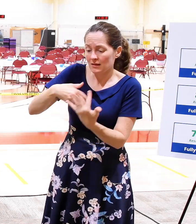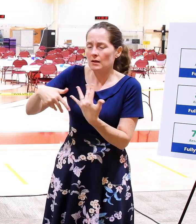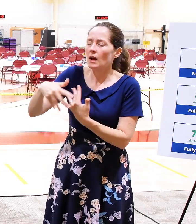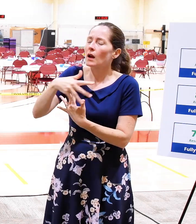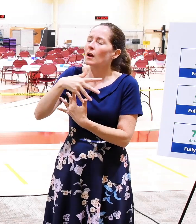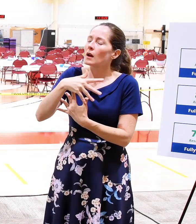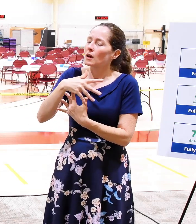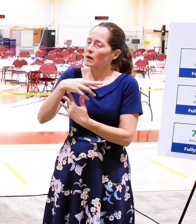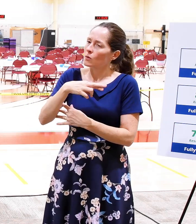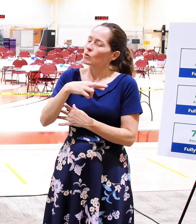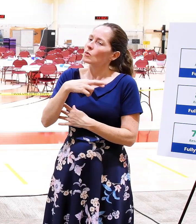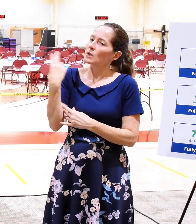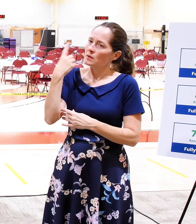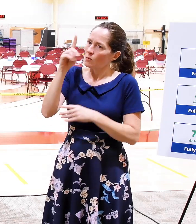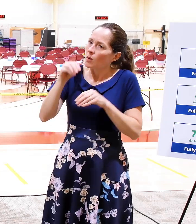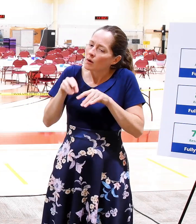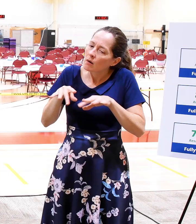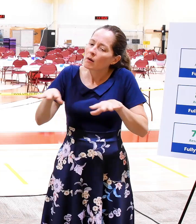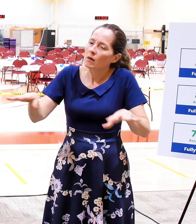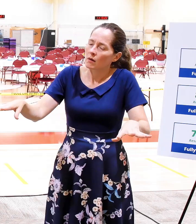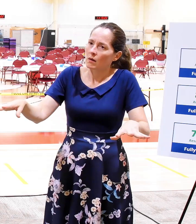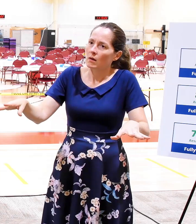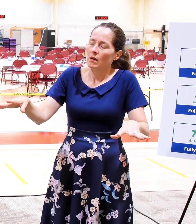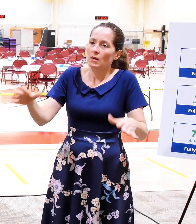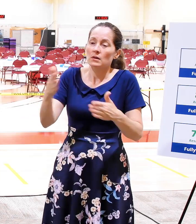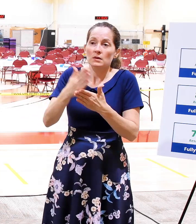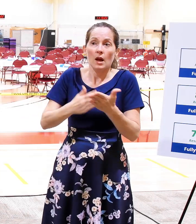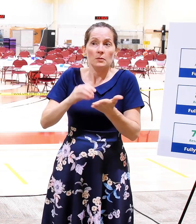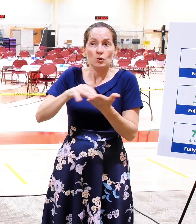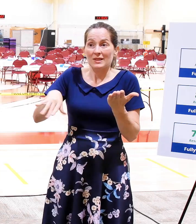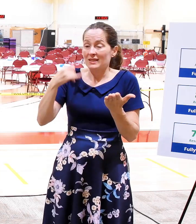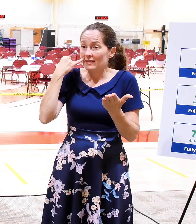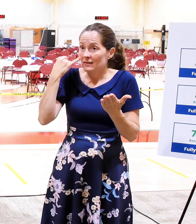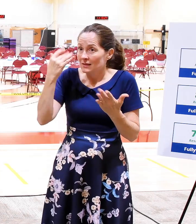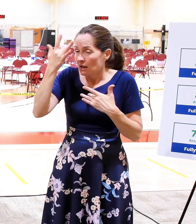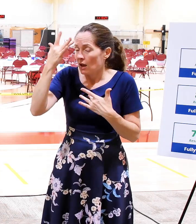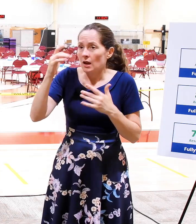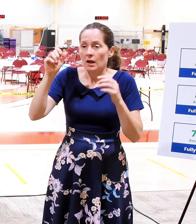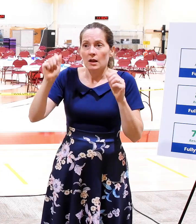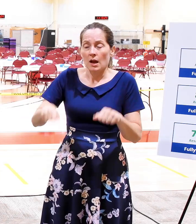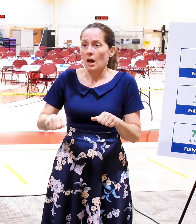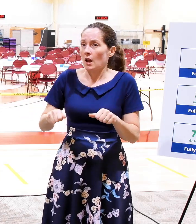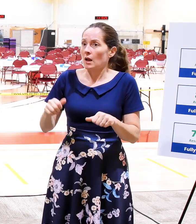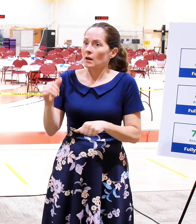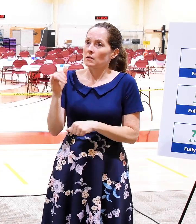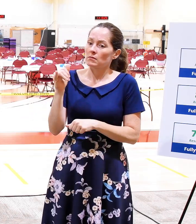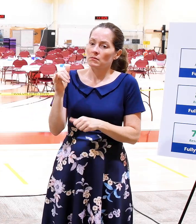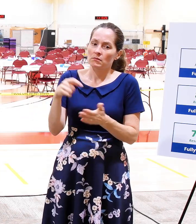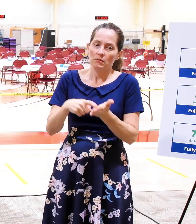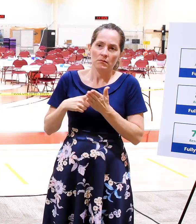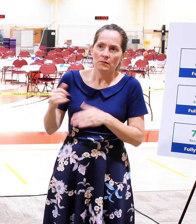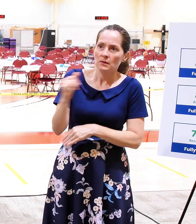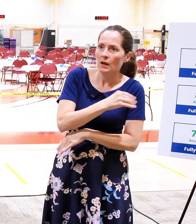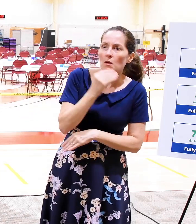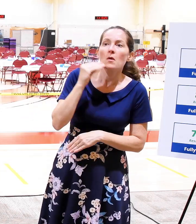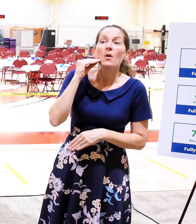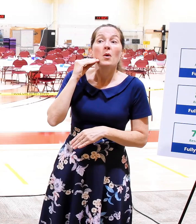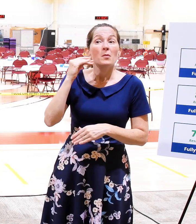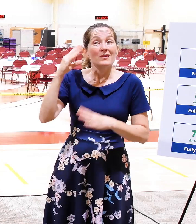to be out of the building for an extended period of time. This is particularly the case given the spread of the Delta